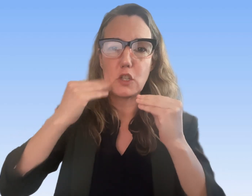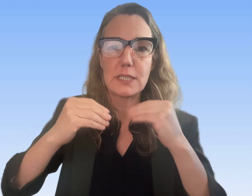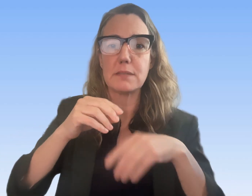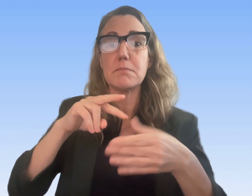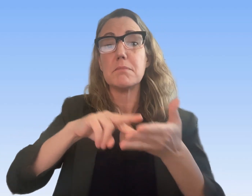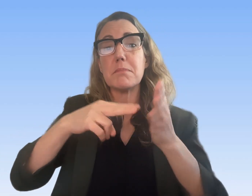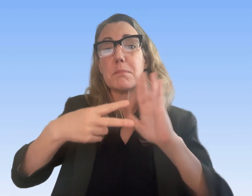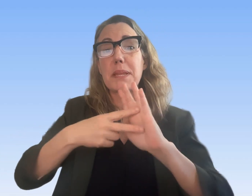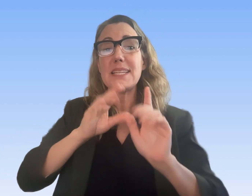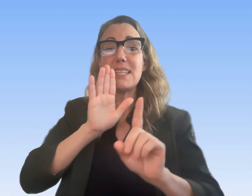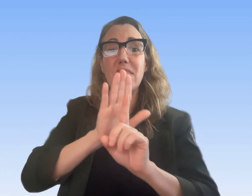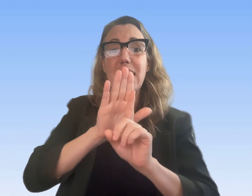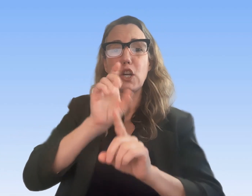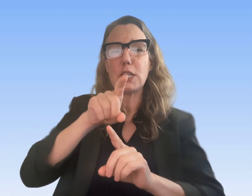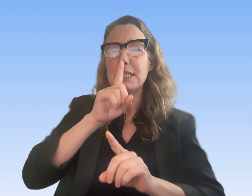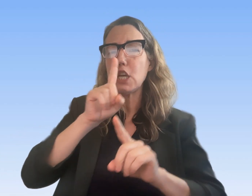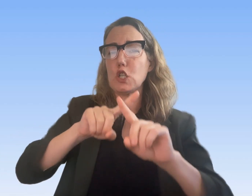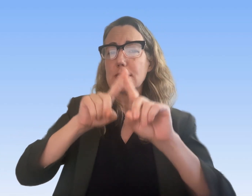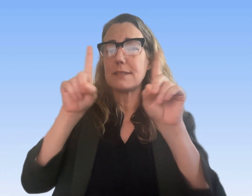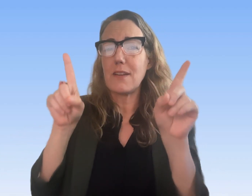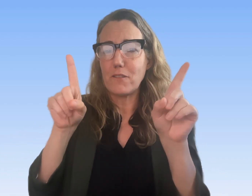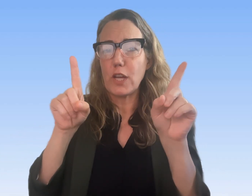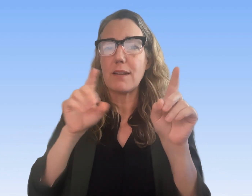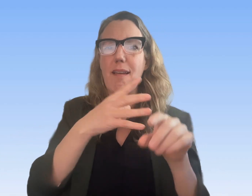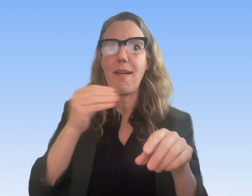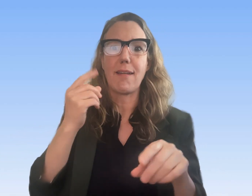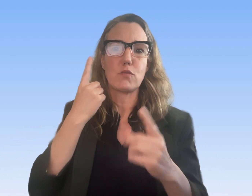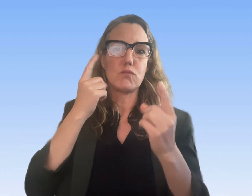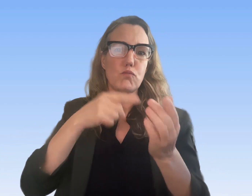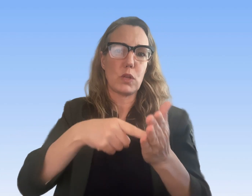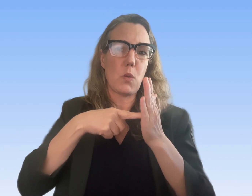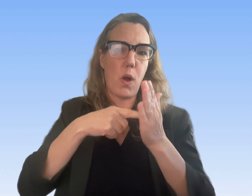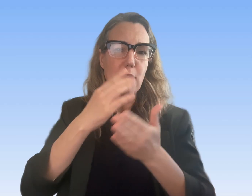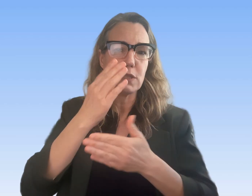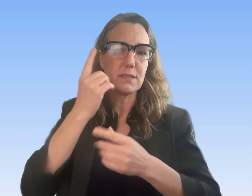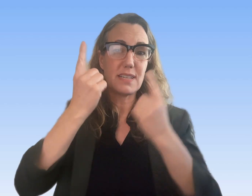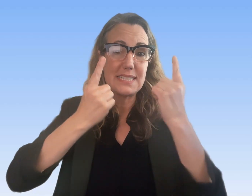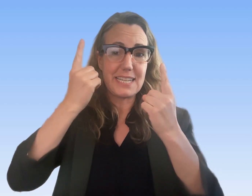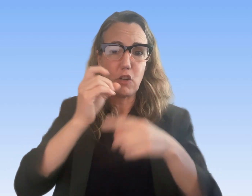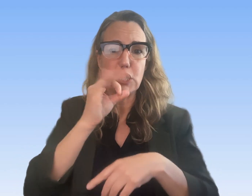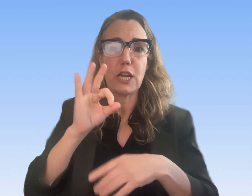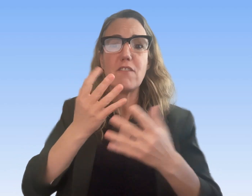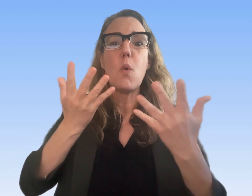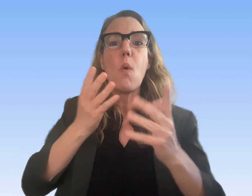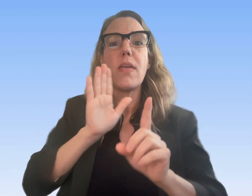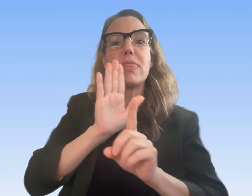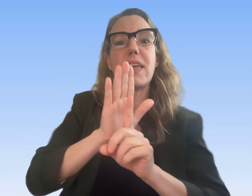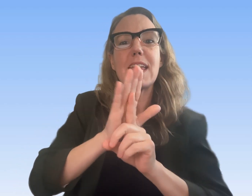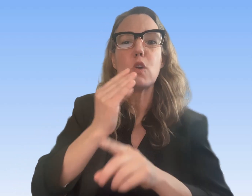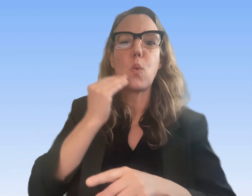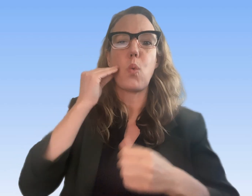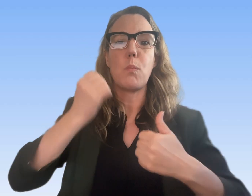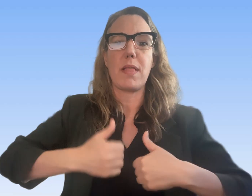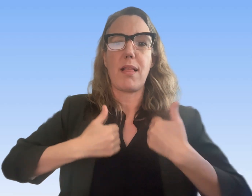experience. These are different and requires consideration of what their